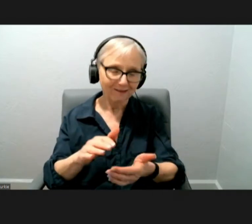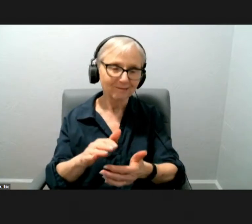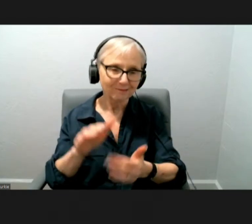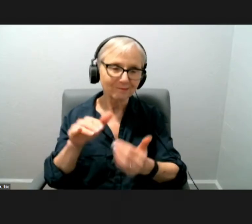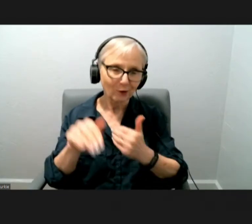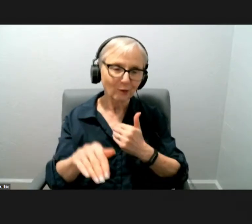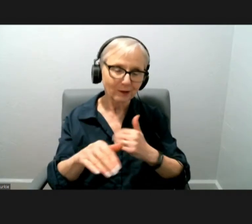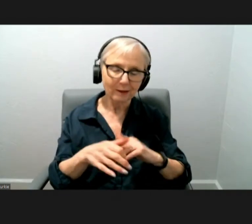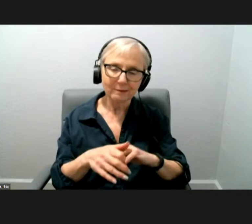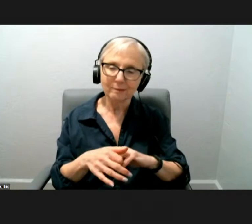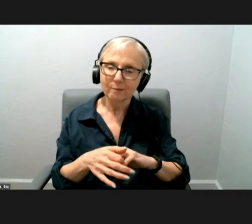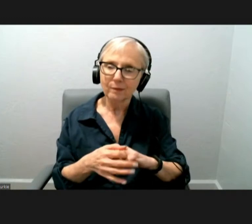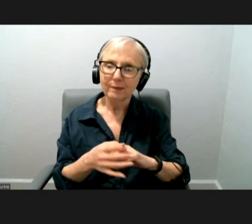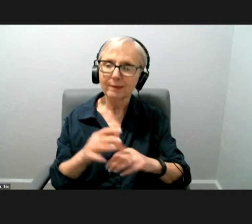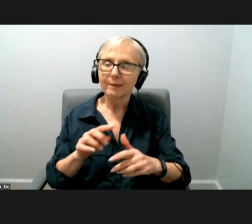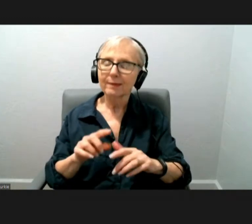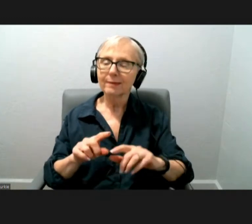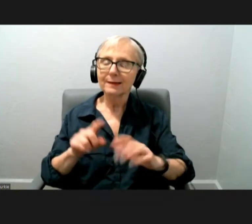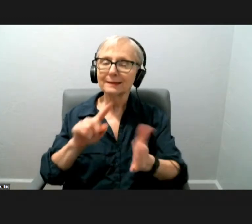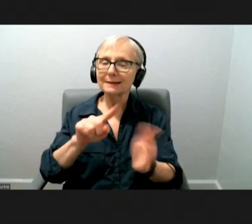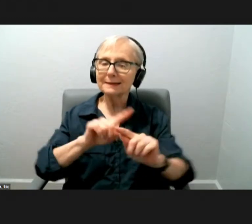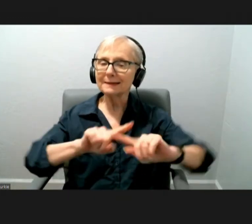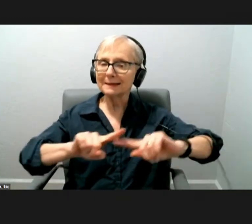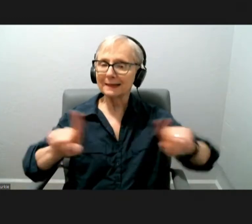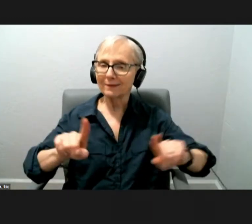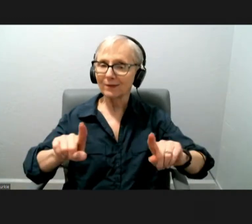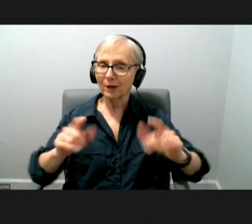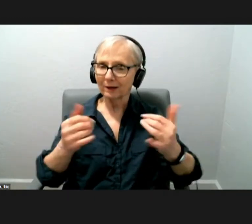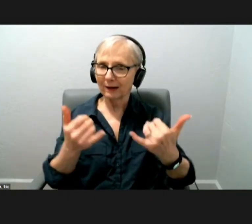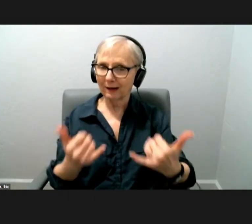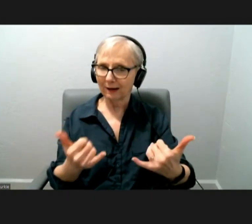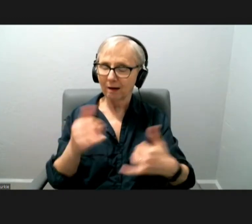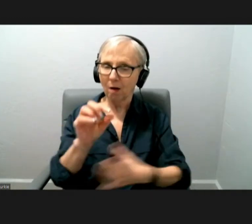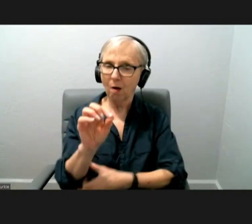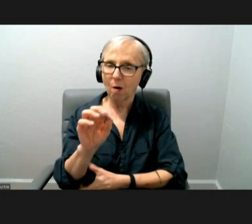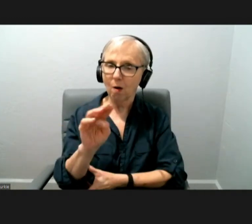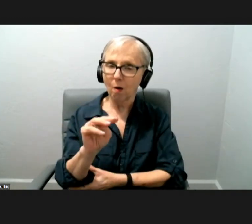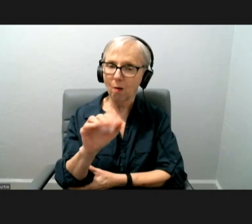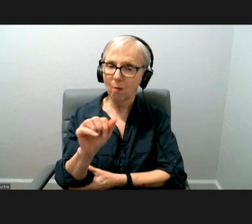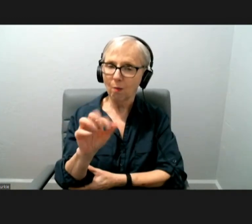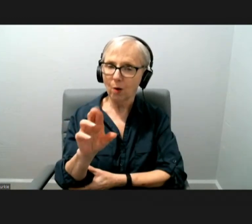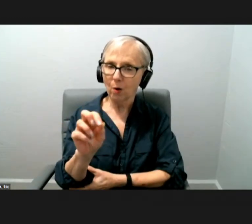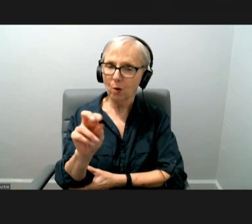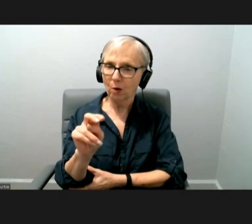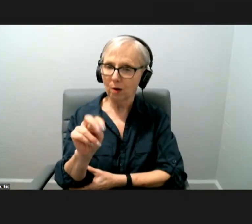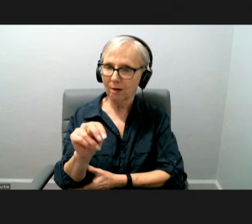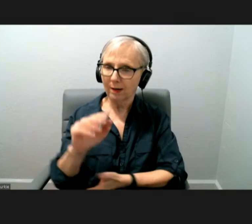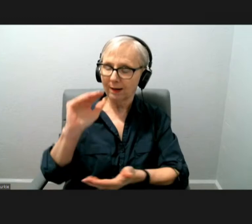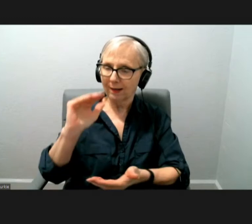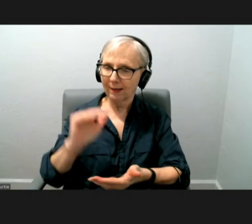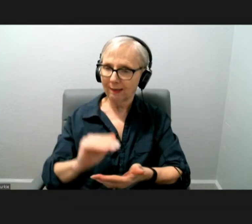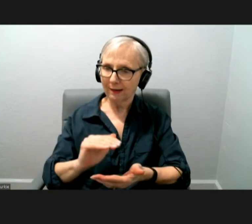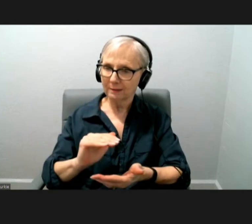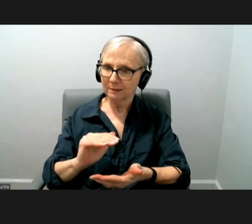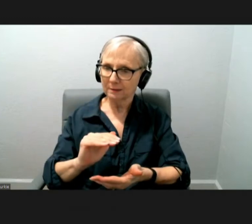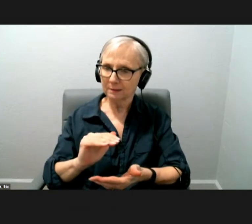thing that makes it different this time is that Omicron is, it's less